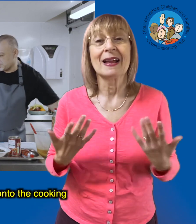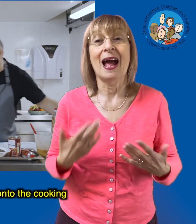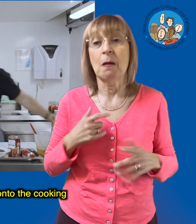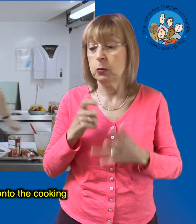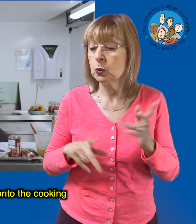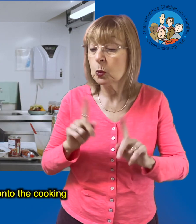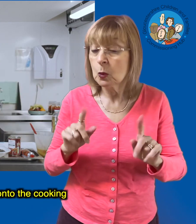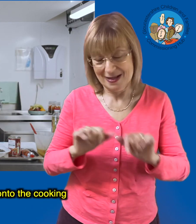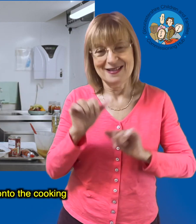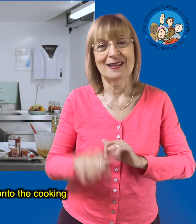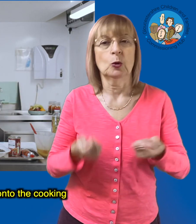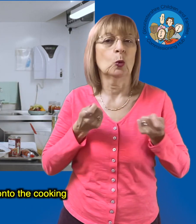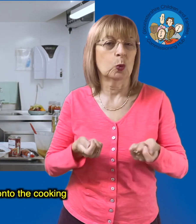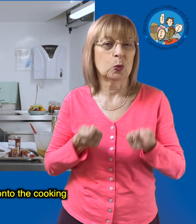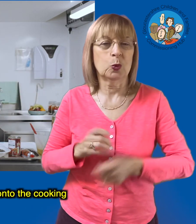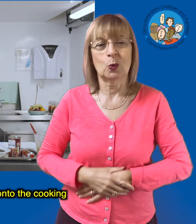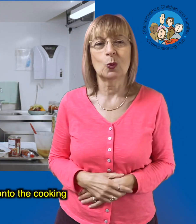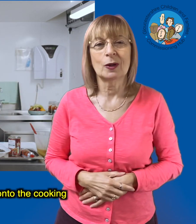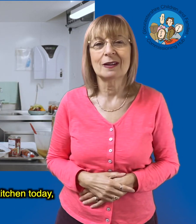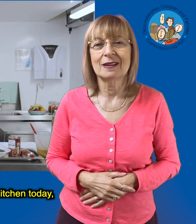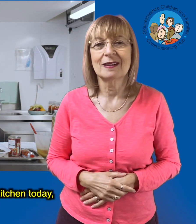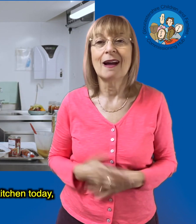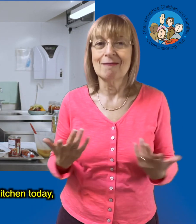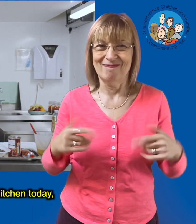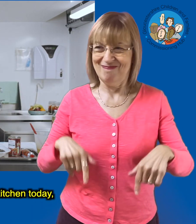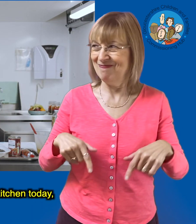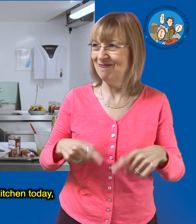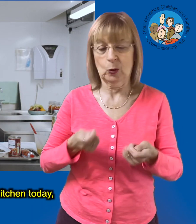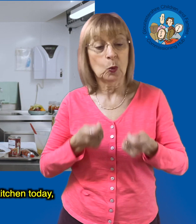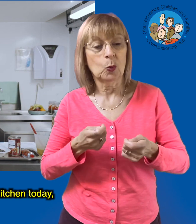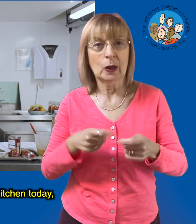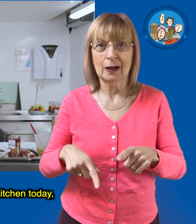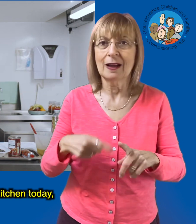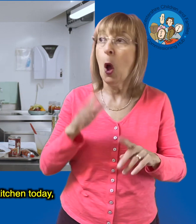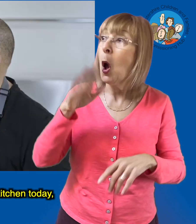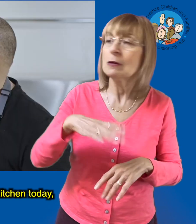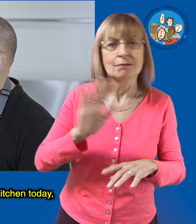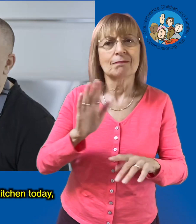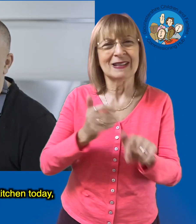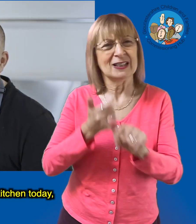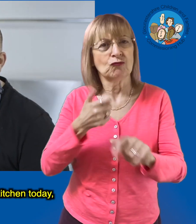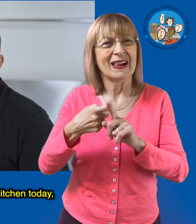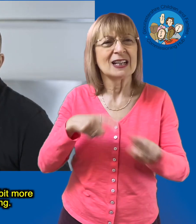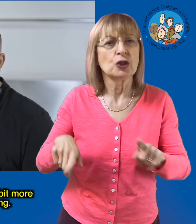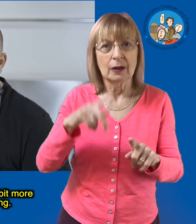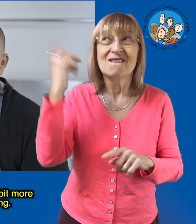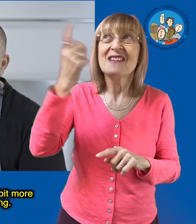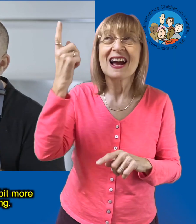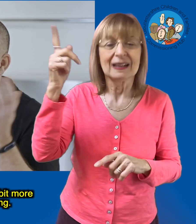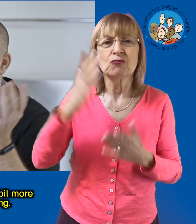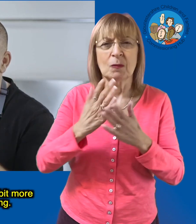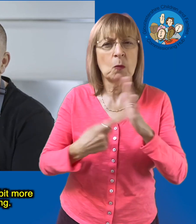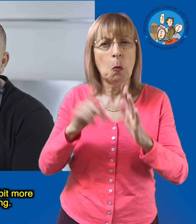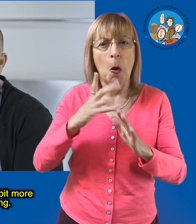we're going to do now, we're moving on to the cooking, but because we're cooking, I'm in an industrial kitchen today, we've had to have the fans on to take the heat